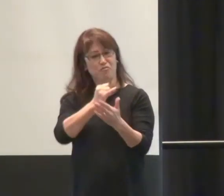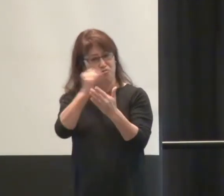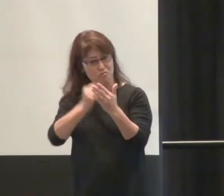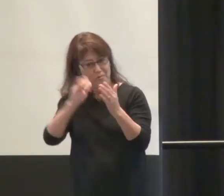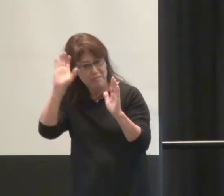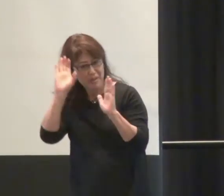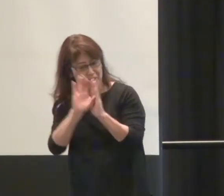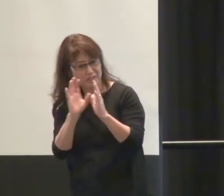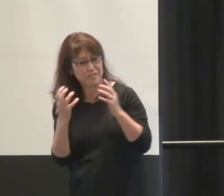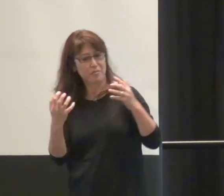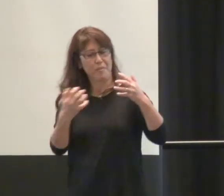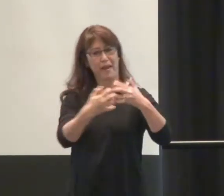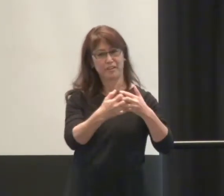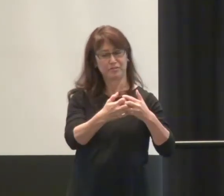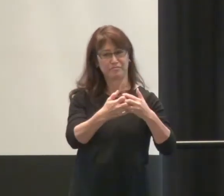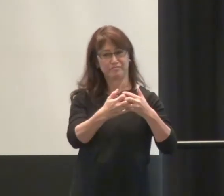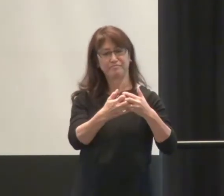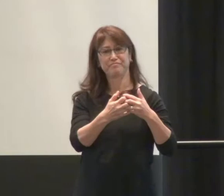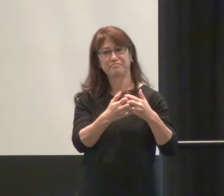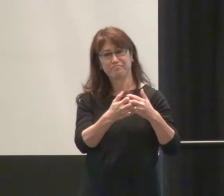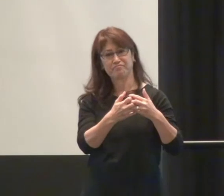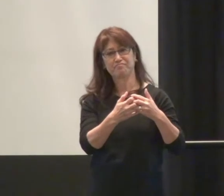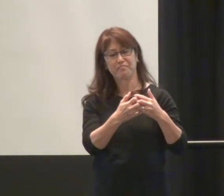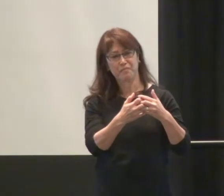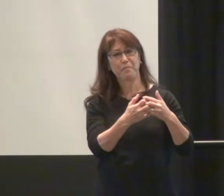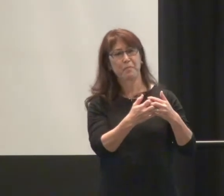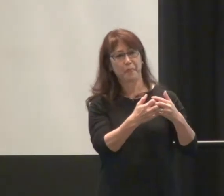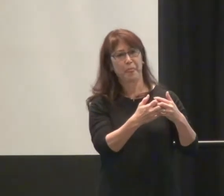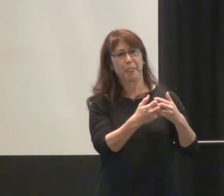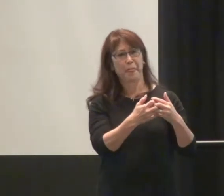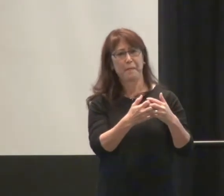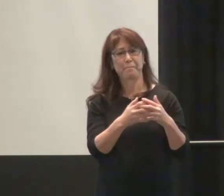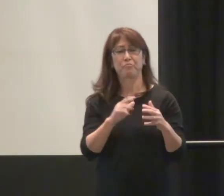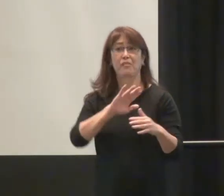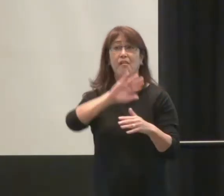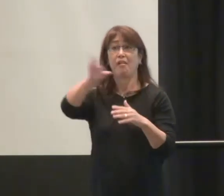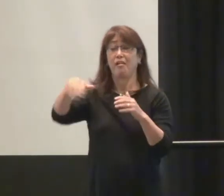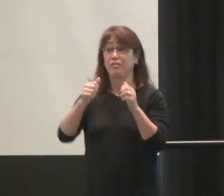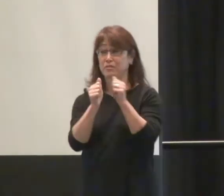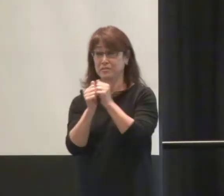that Roxanne had created and made illustrations to go along with them.